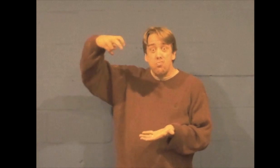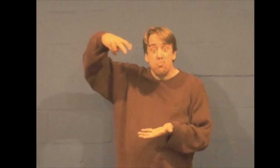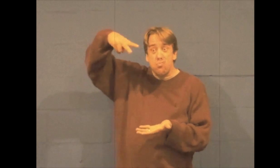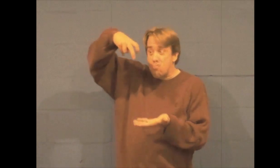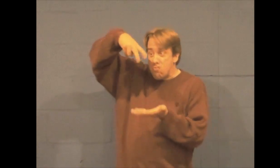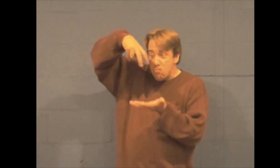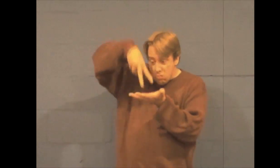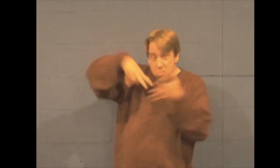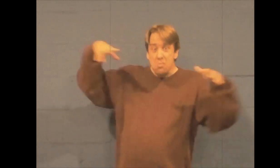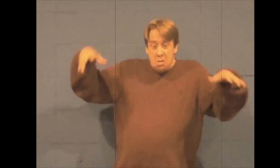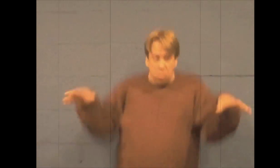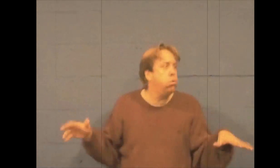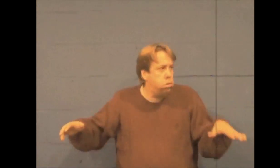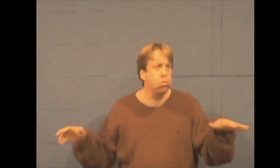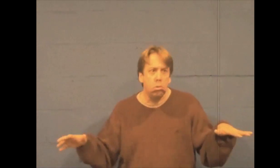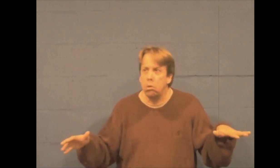So I jumped up out of bed